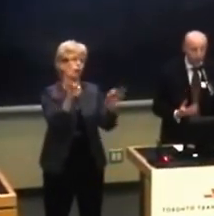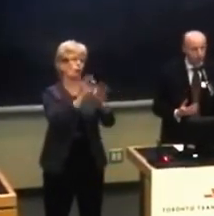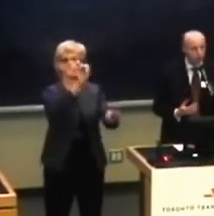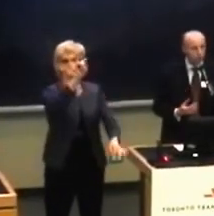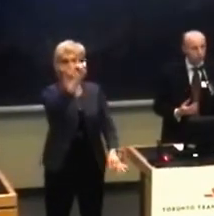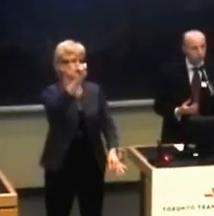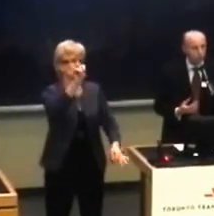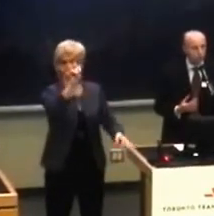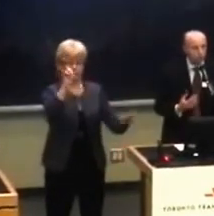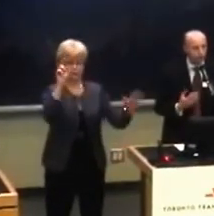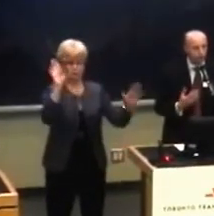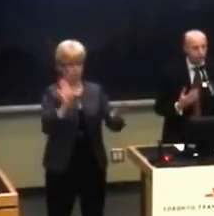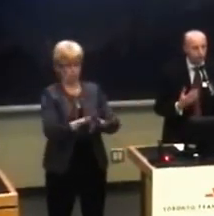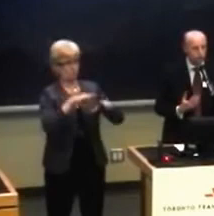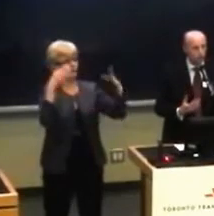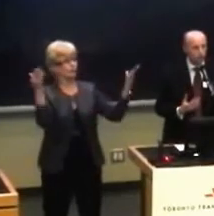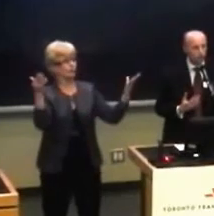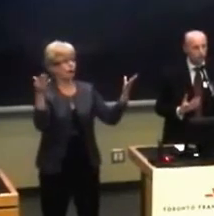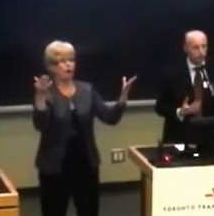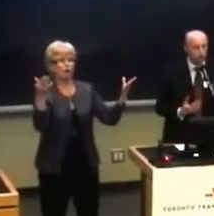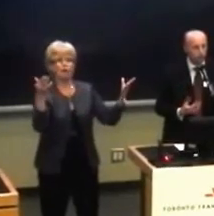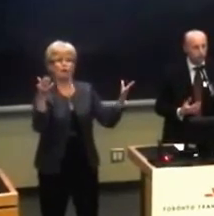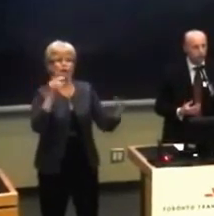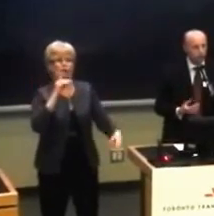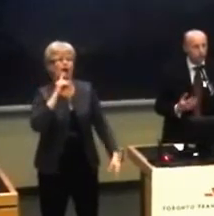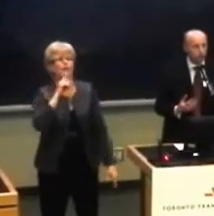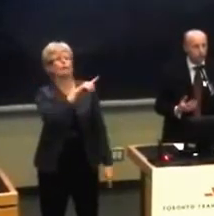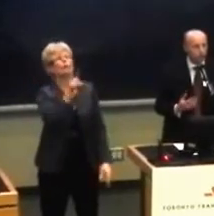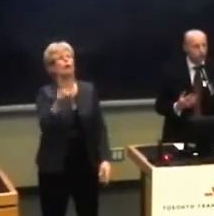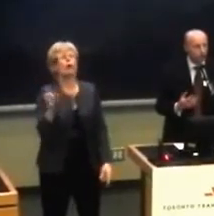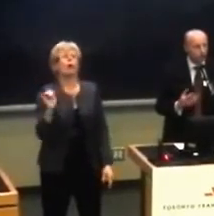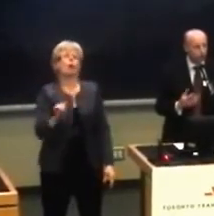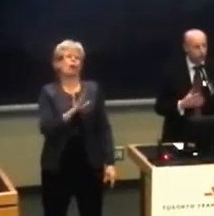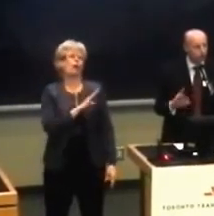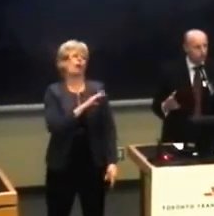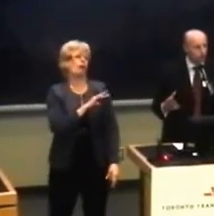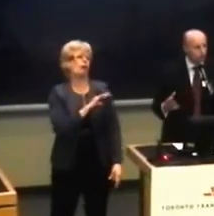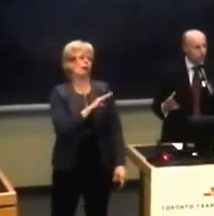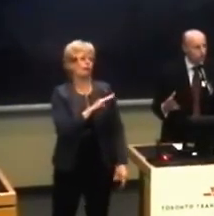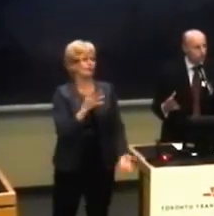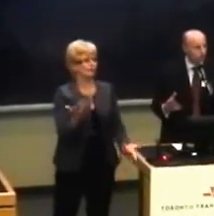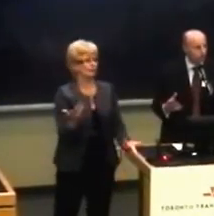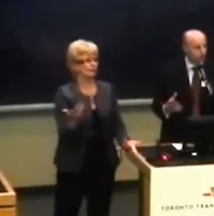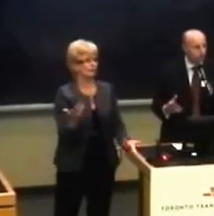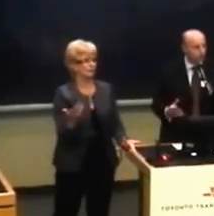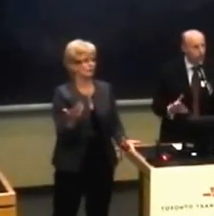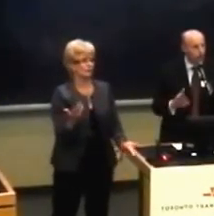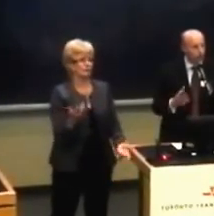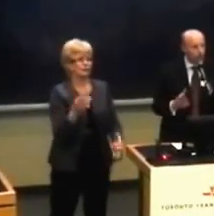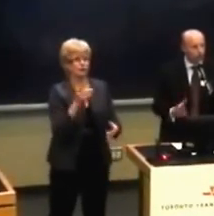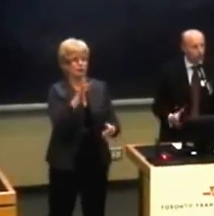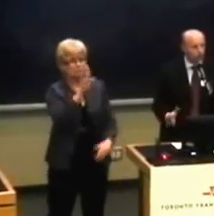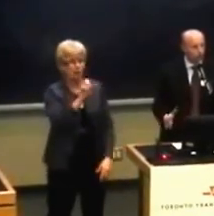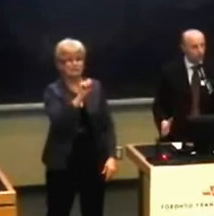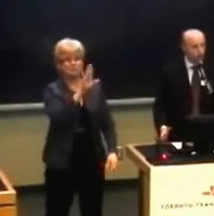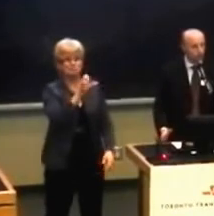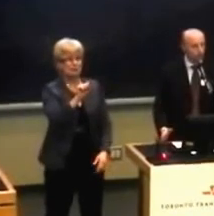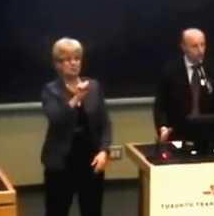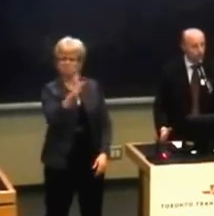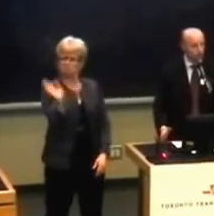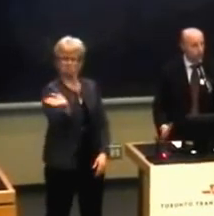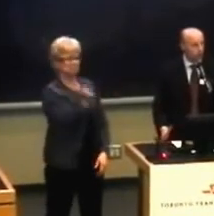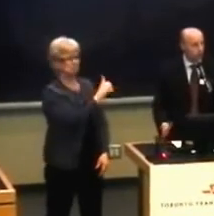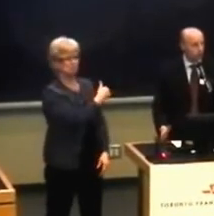When it opens, I'm sure it will have been worth the wait because we don't need to have this huge fleet of buses then. You're going to have what